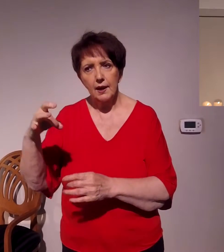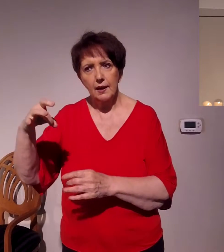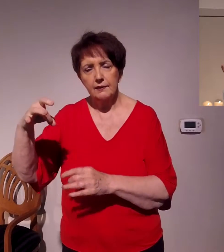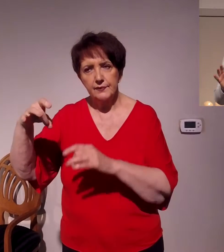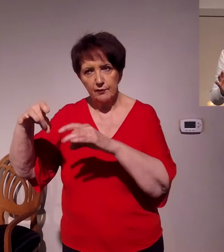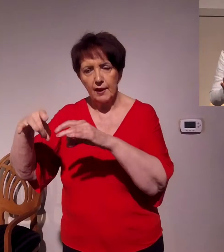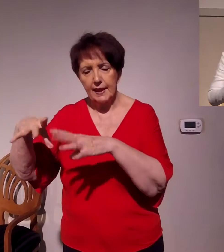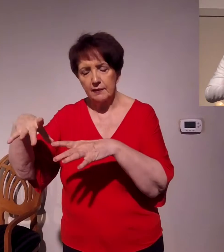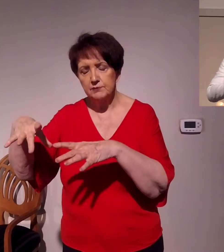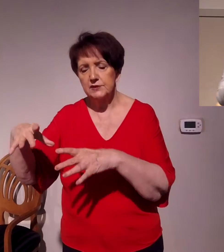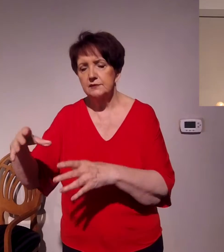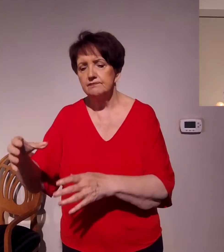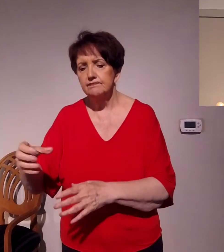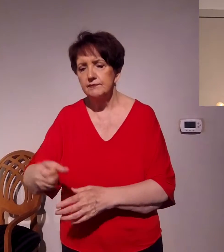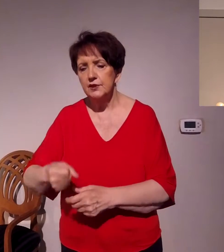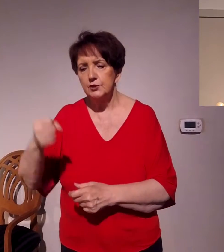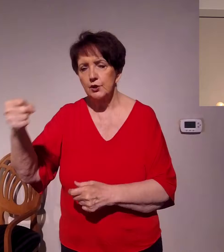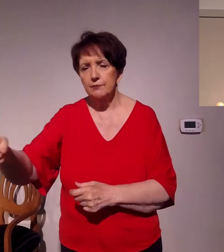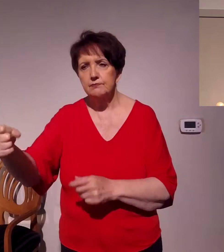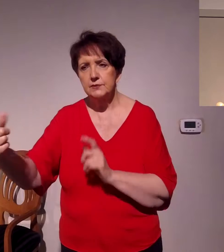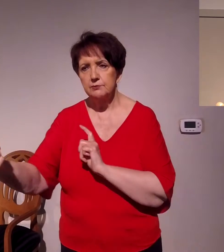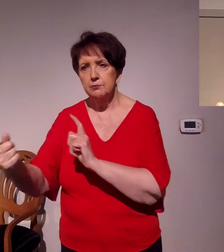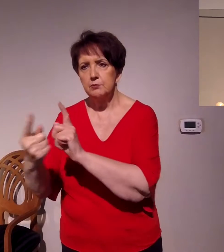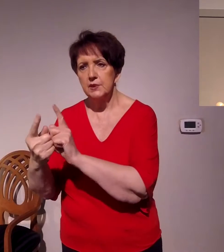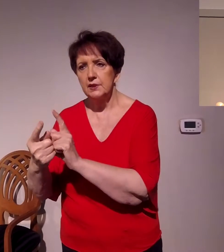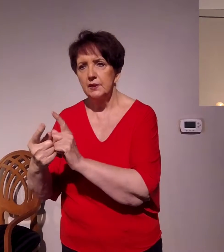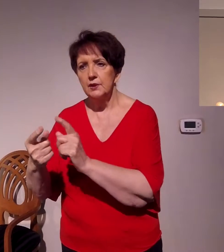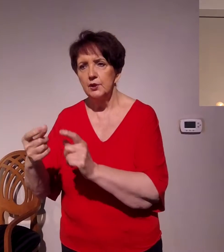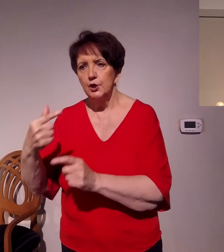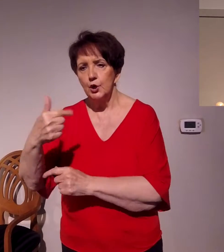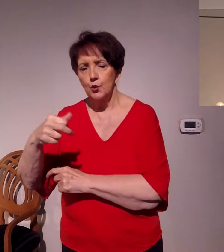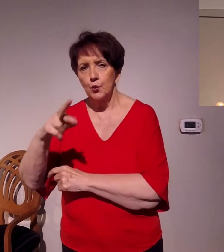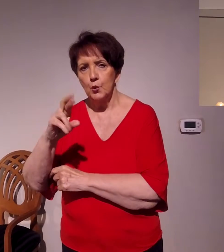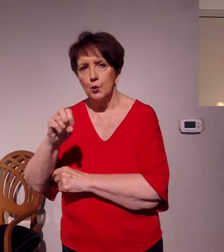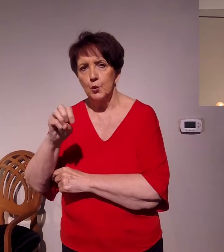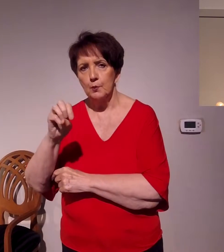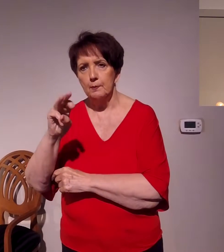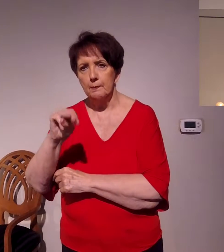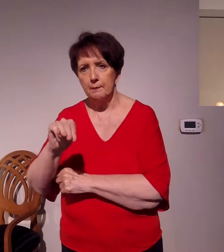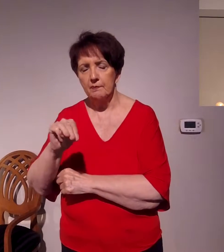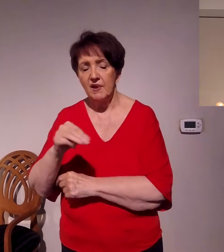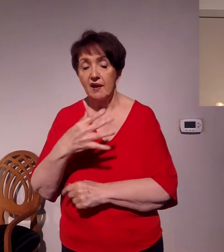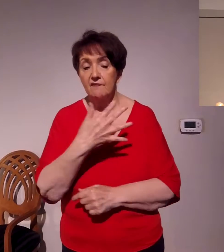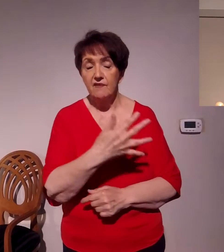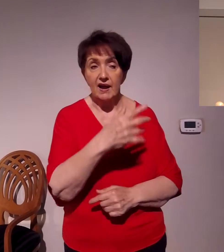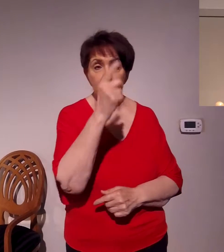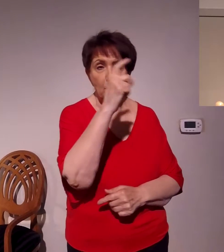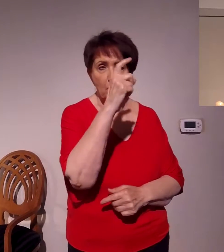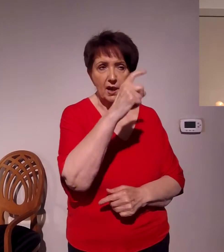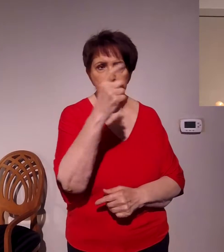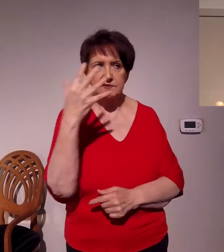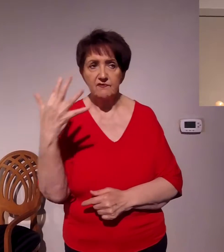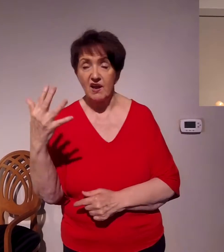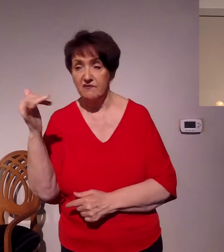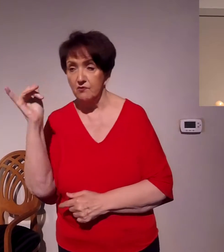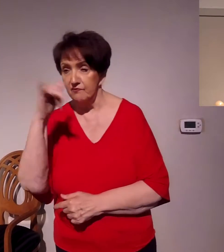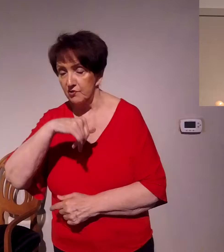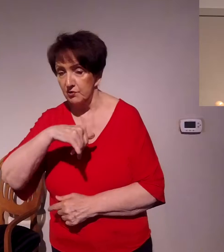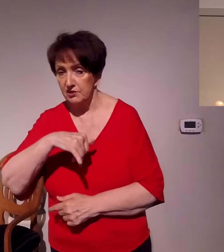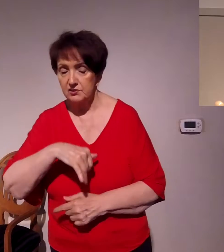5 of these virgins were wise, and 5 of them were foolish.